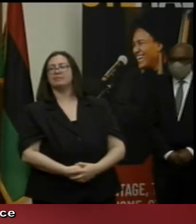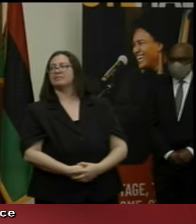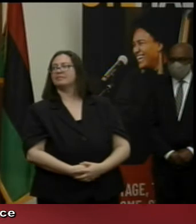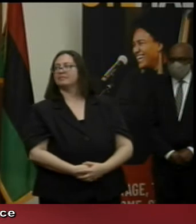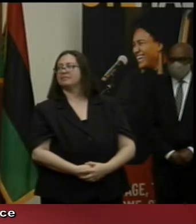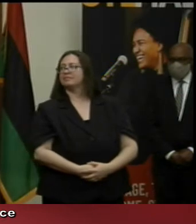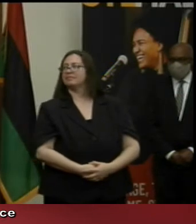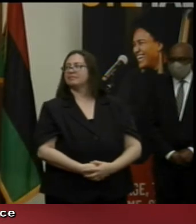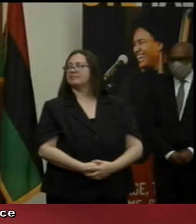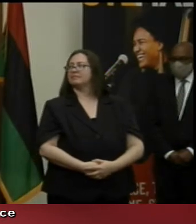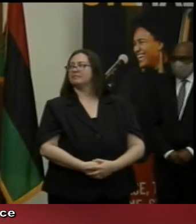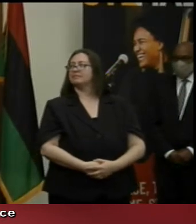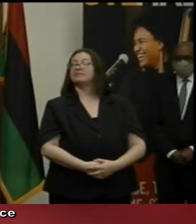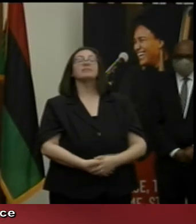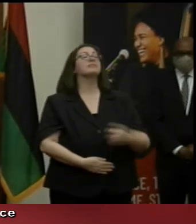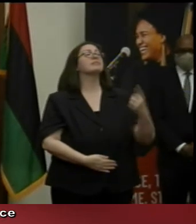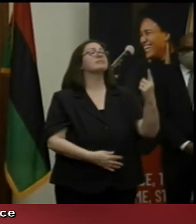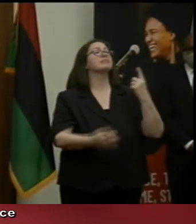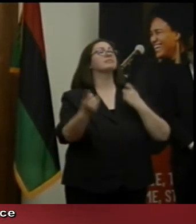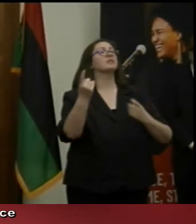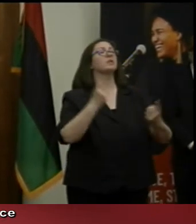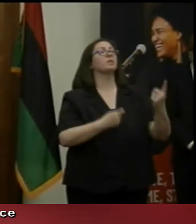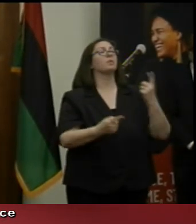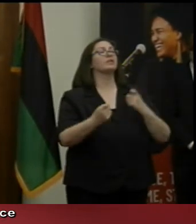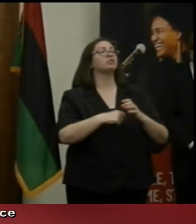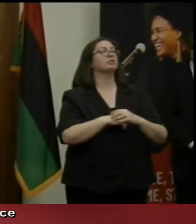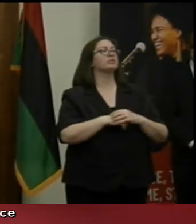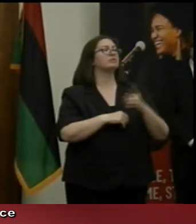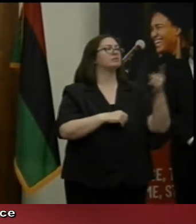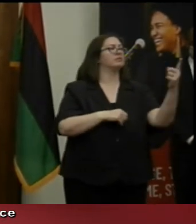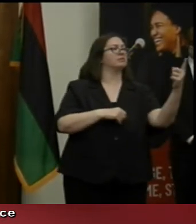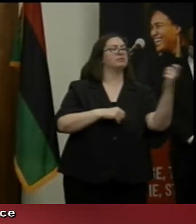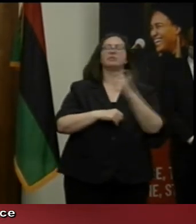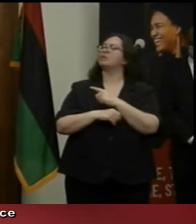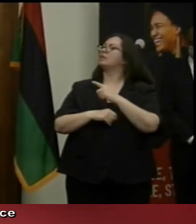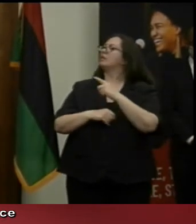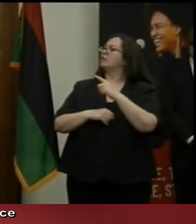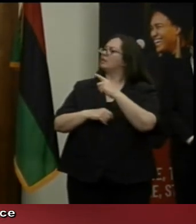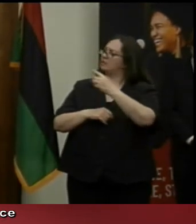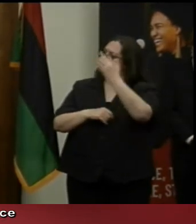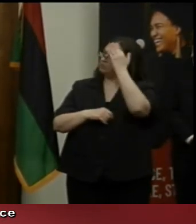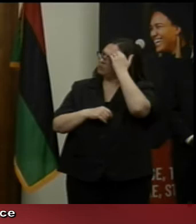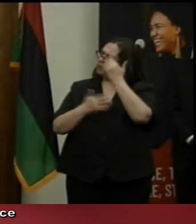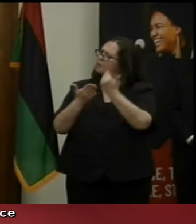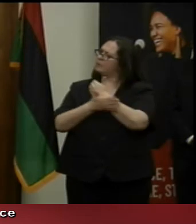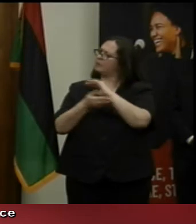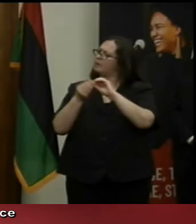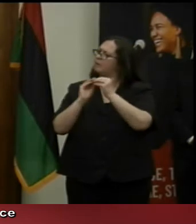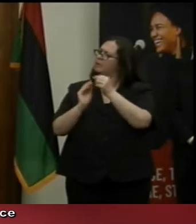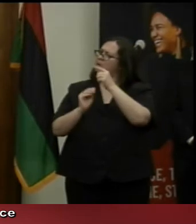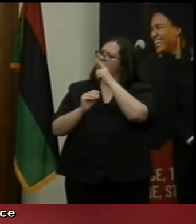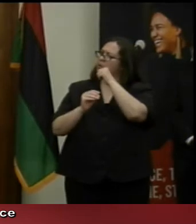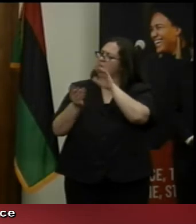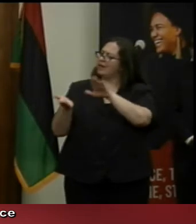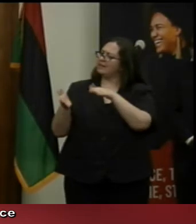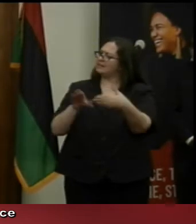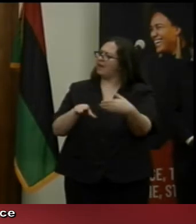Questions from anyone? Is there any update on the number of people who died in There